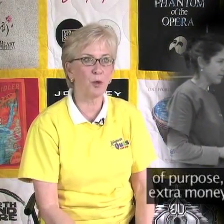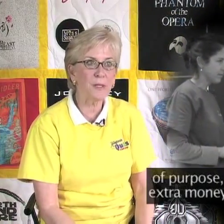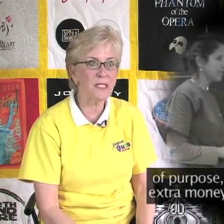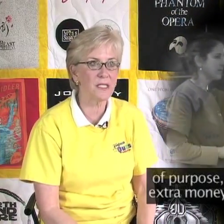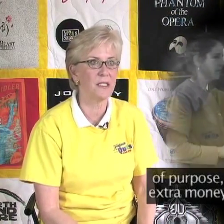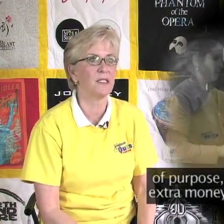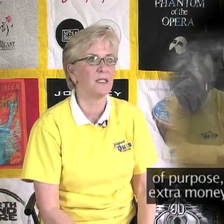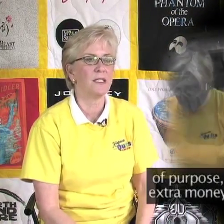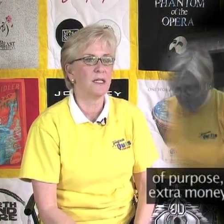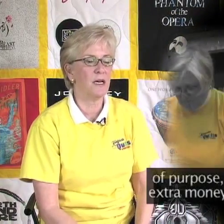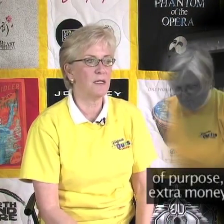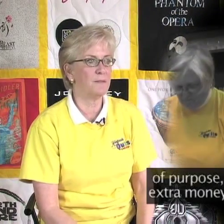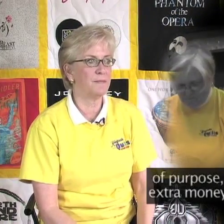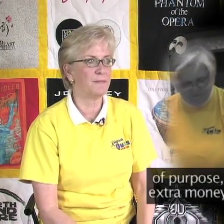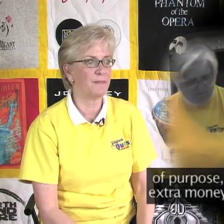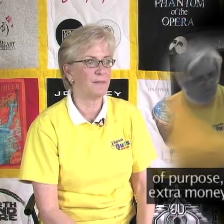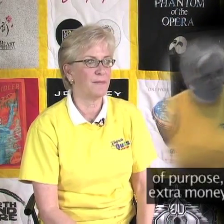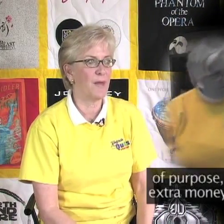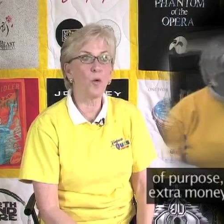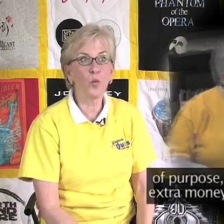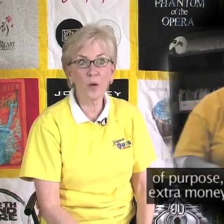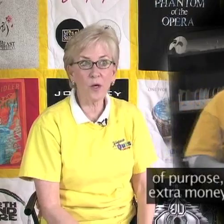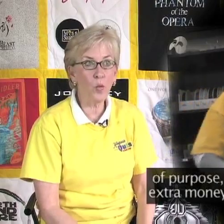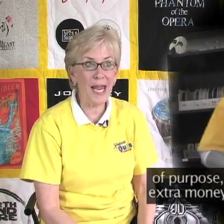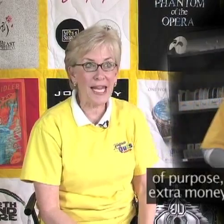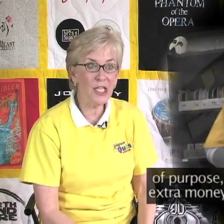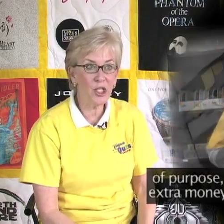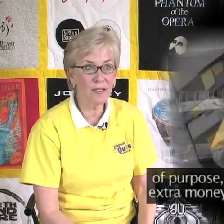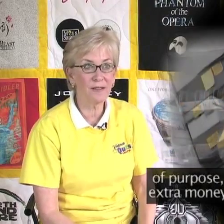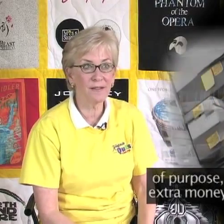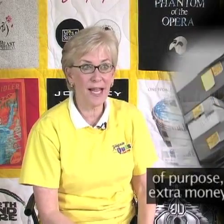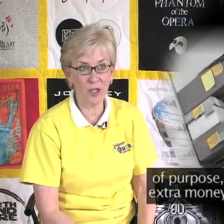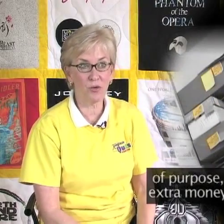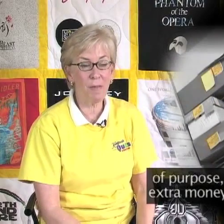purpose, a real wage, extra money,